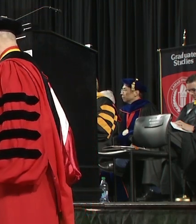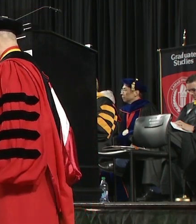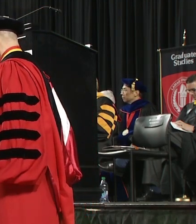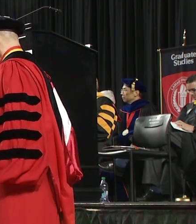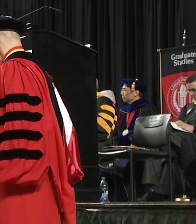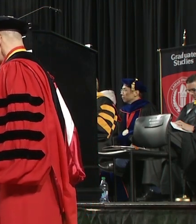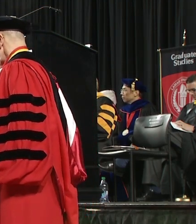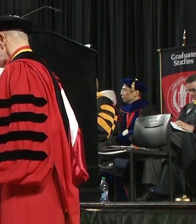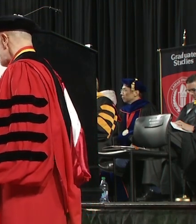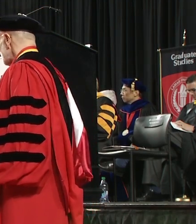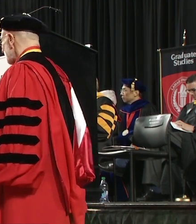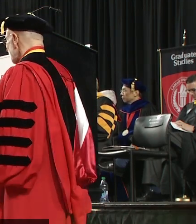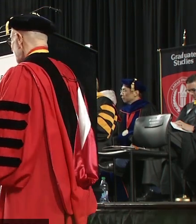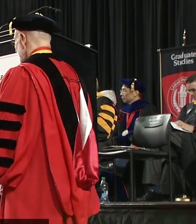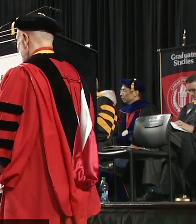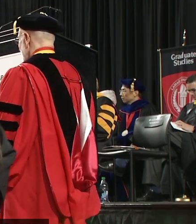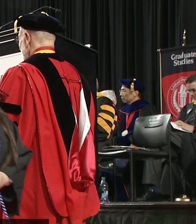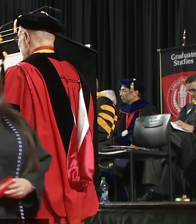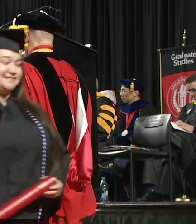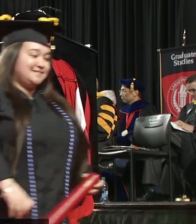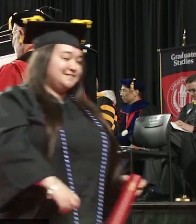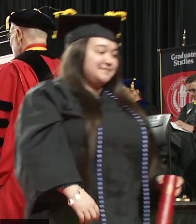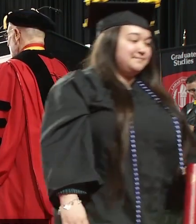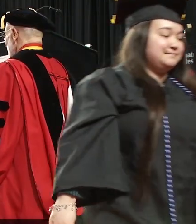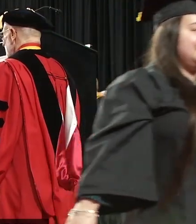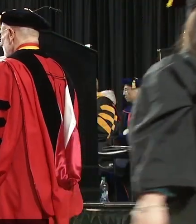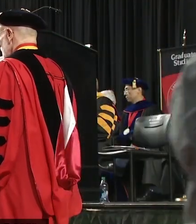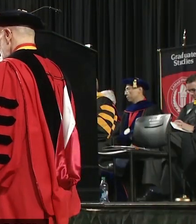Daniel Joseph Toohey.